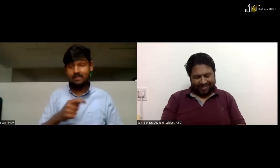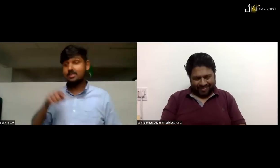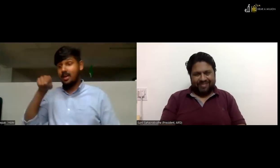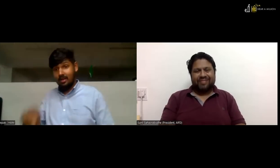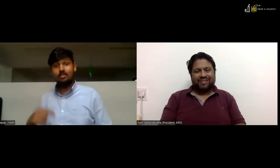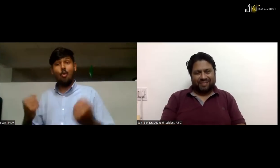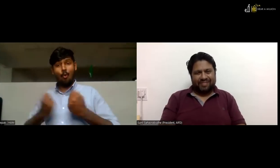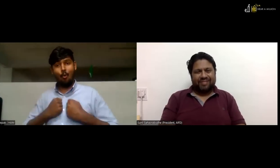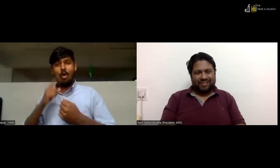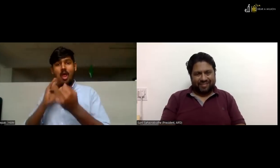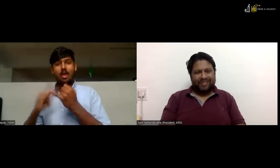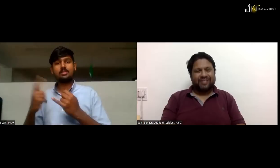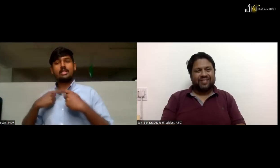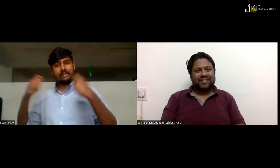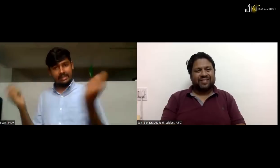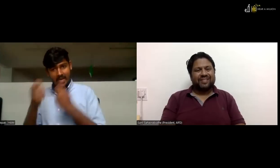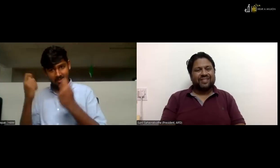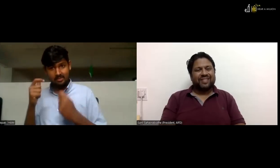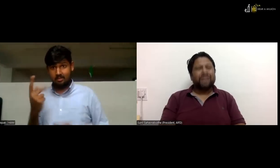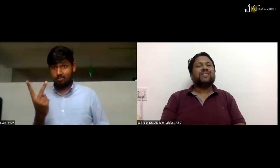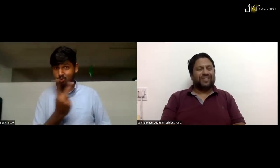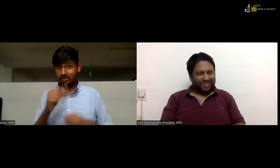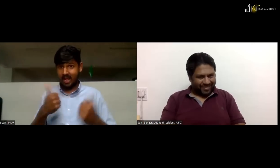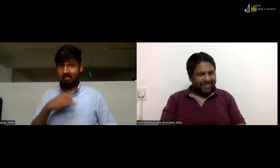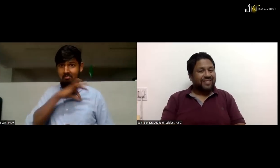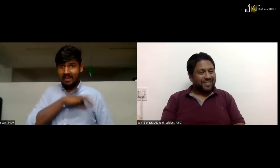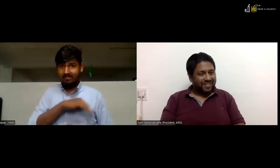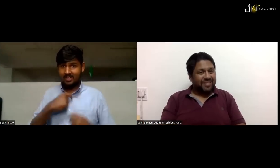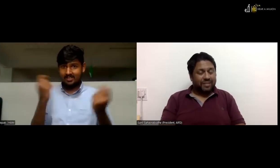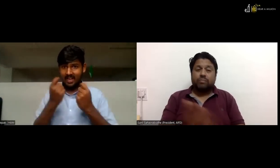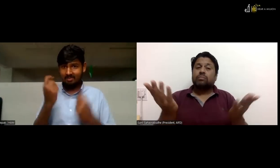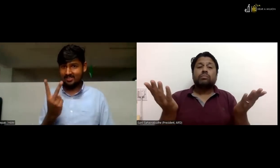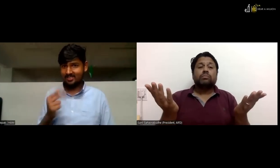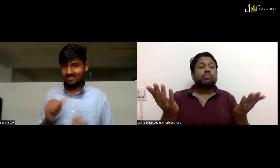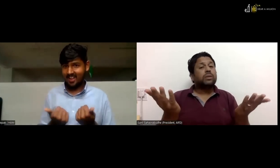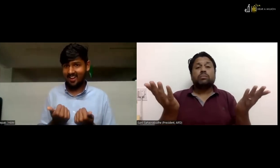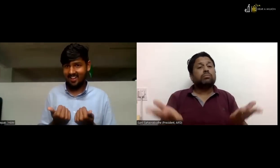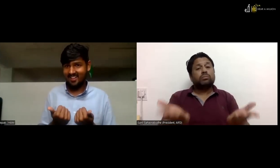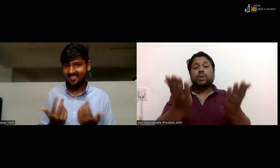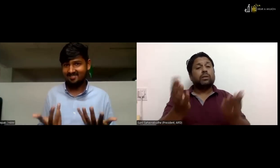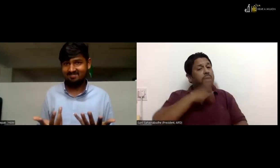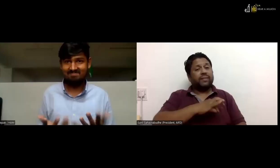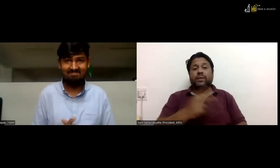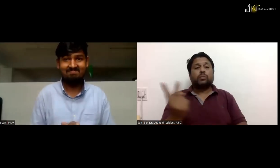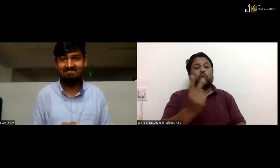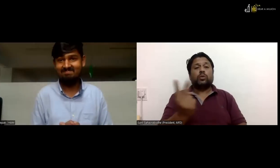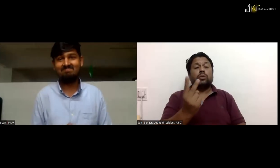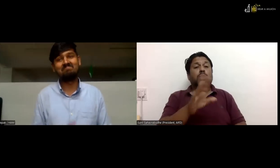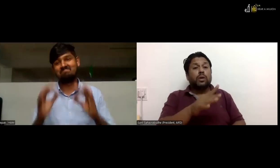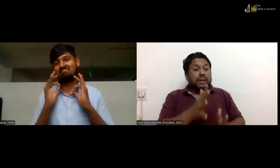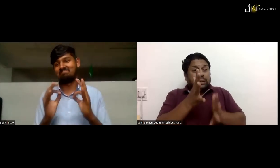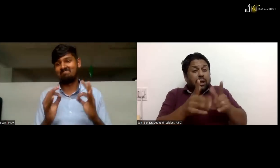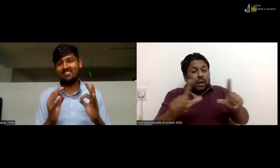like the parents, when they celebrate their languages, and in the similar way we can celebrate